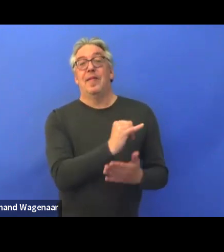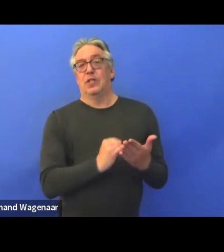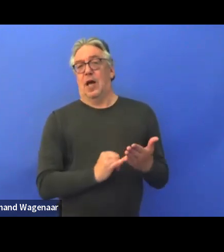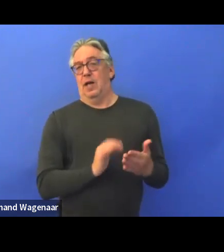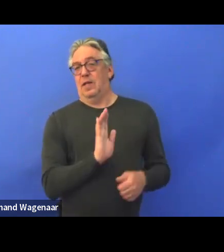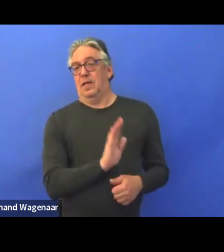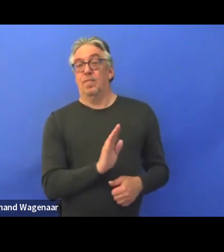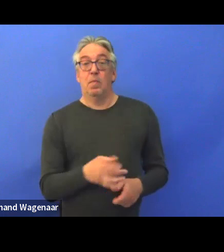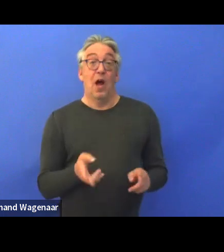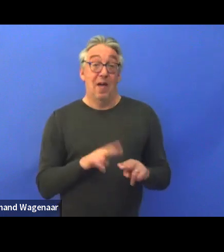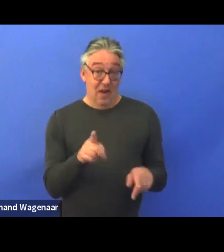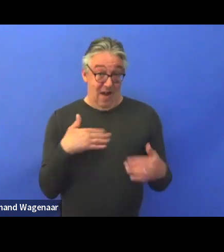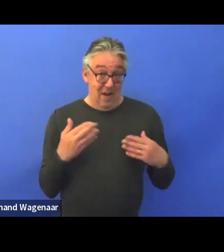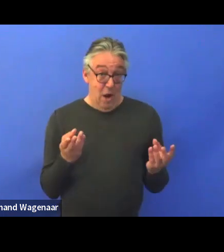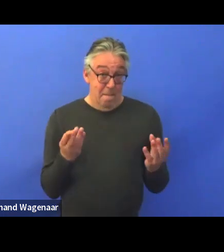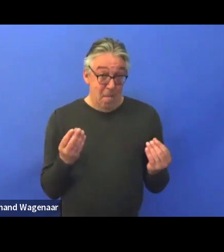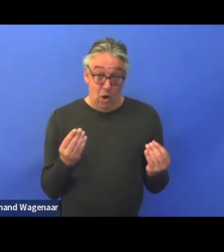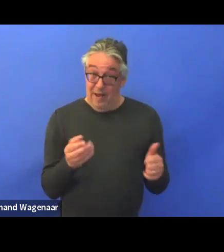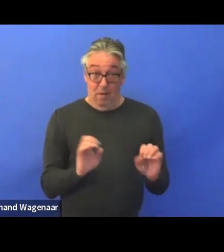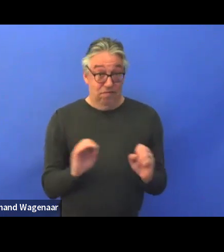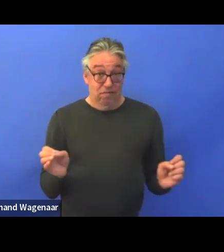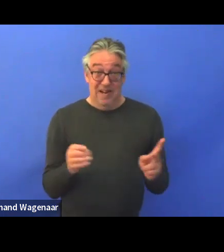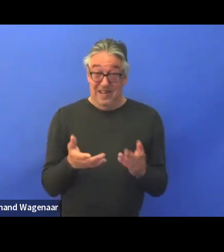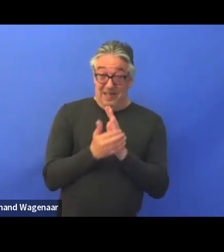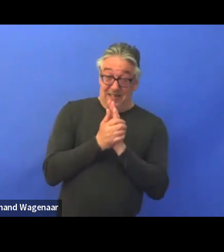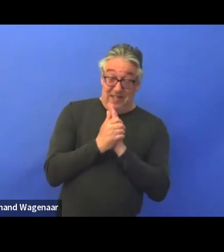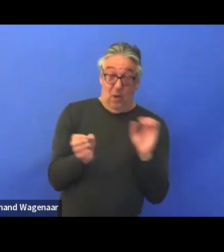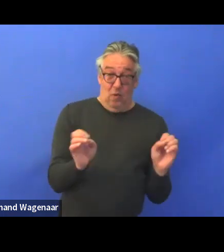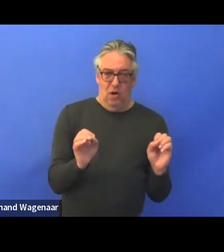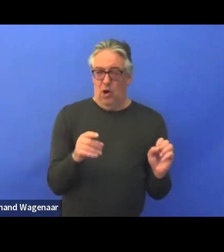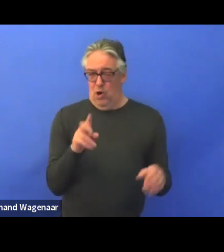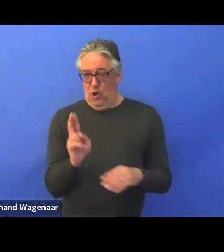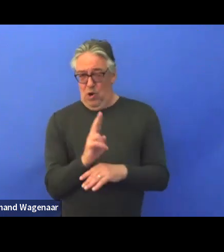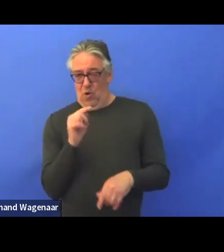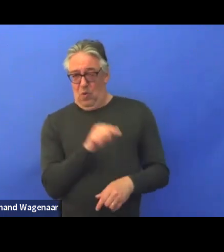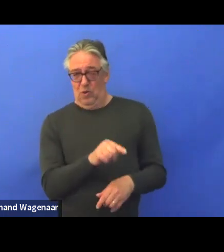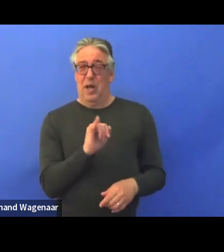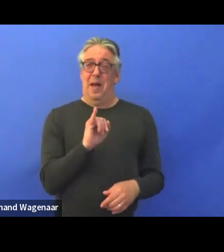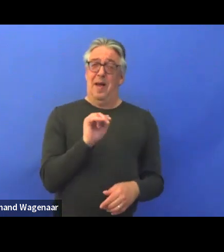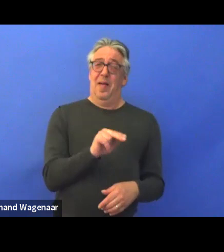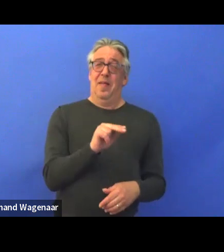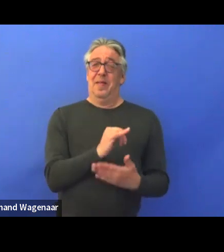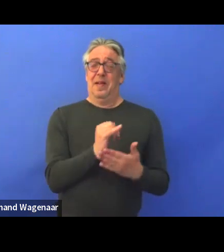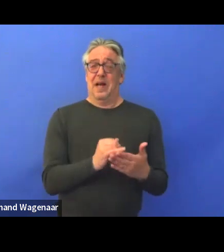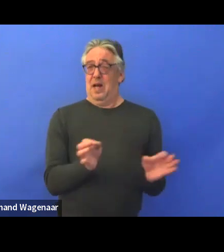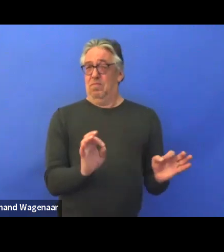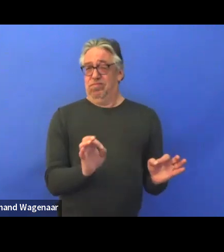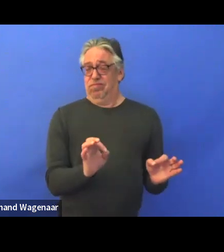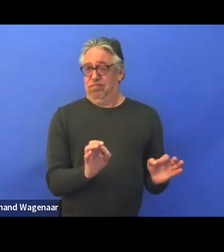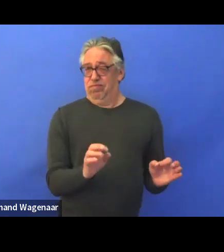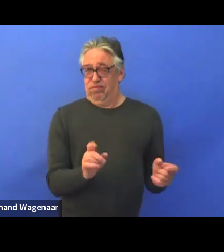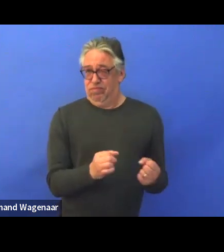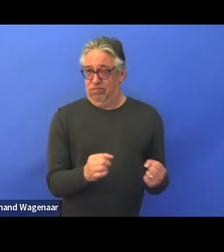have money and lots of skills, you won't be using InDesign. So how could you, in